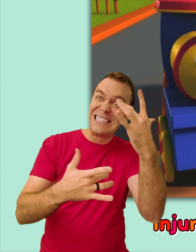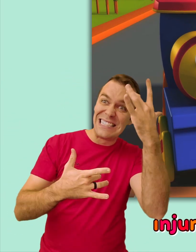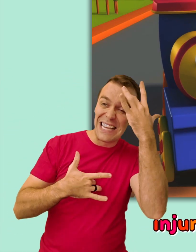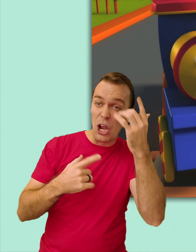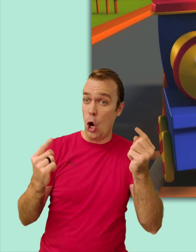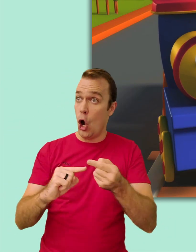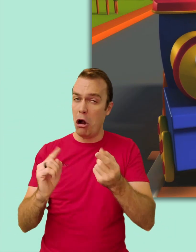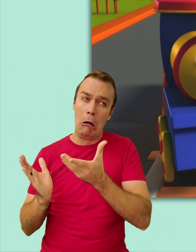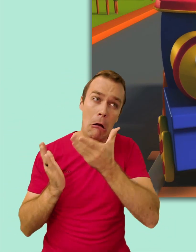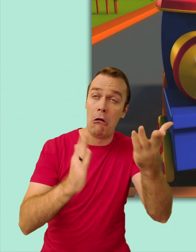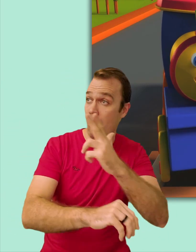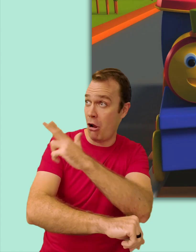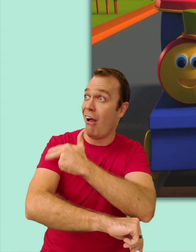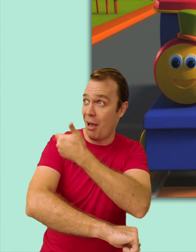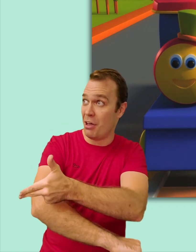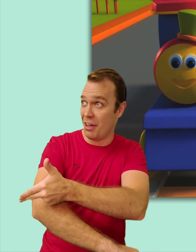the hospital.